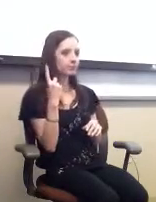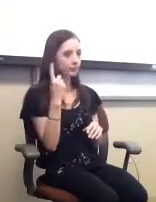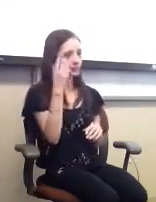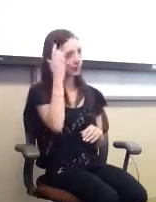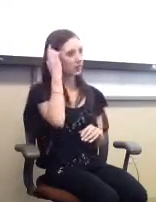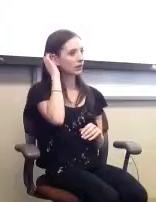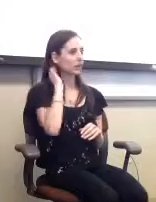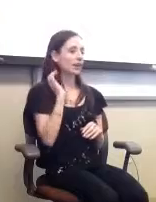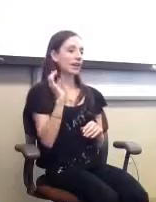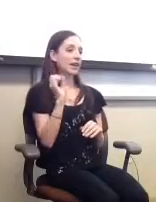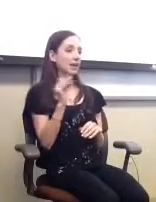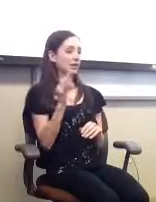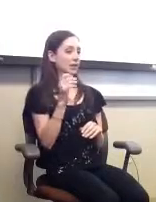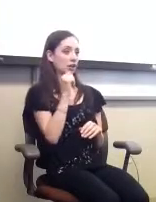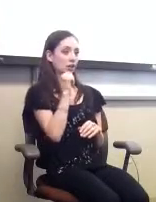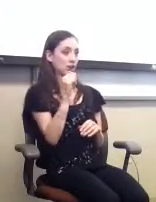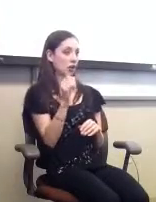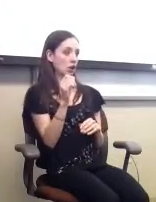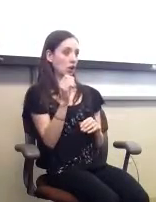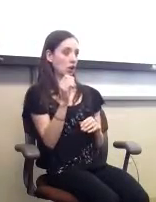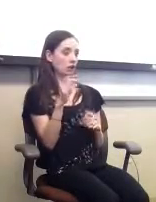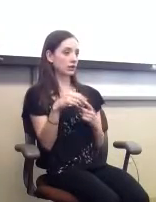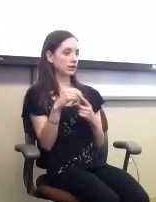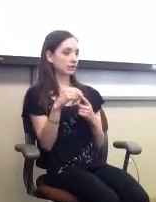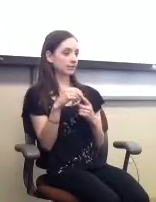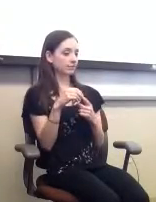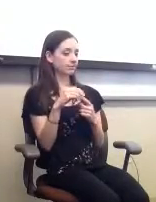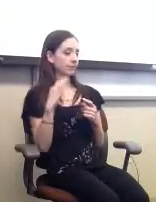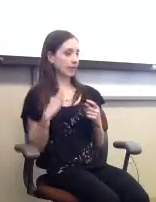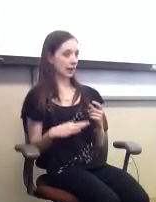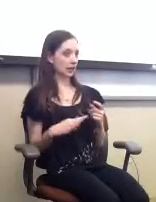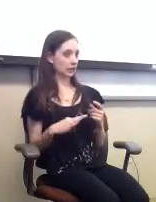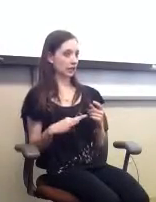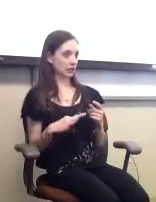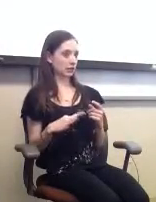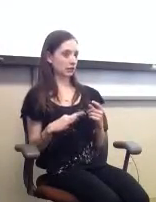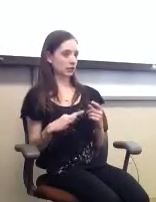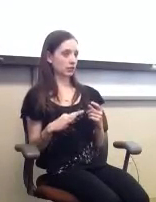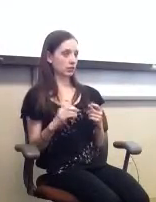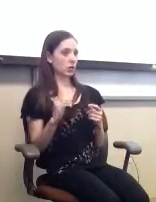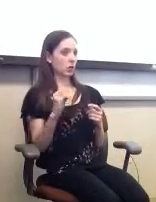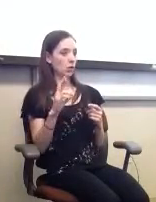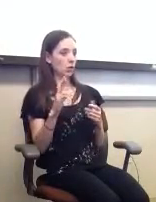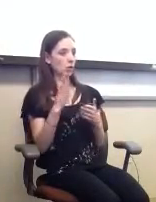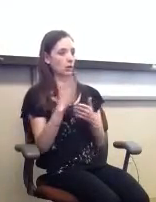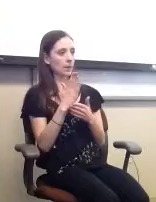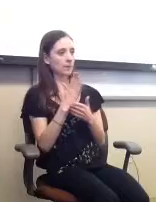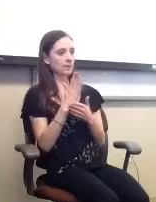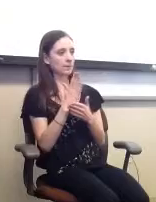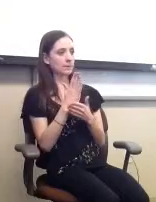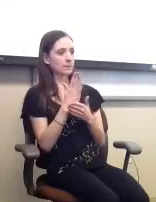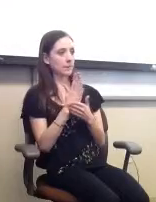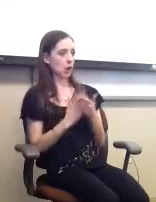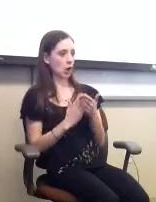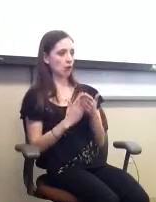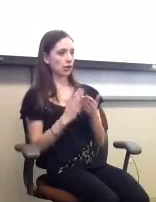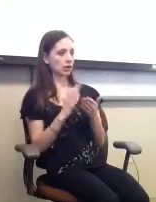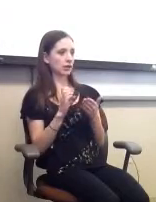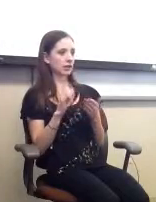if they're not exempted, if the income's not from exempted sources, or part exempt, part non-exempt, you're going to complete section two, which is filling